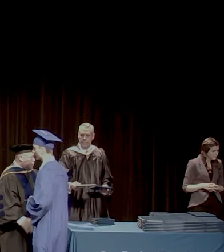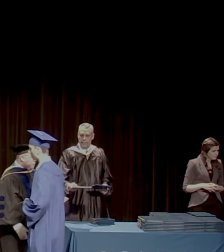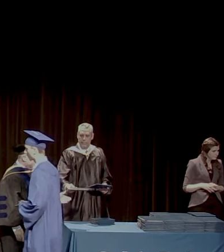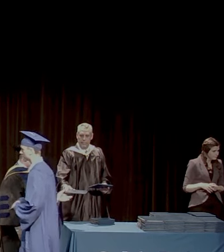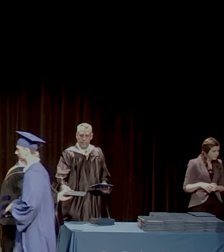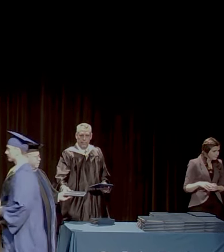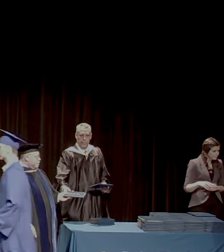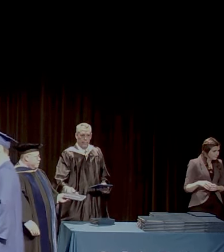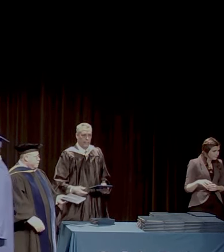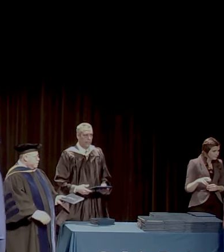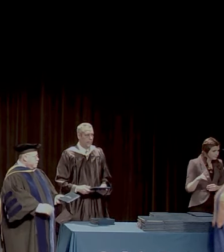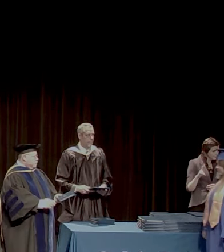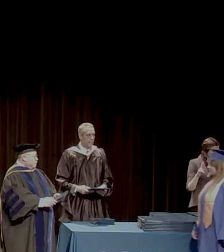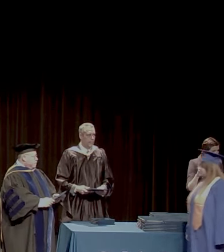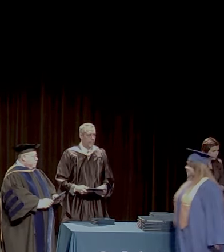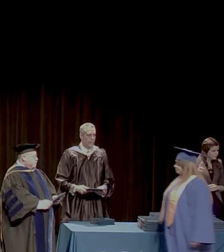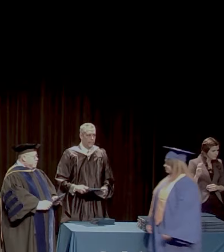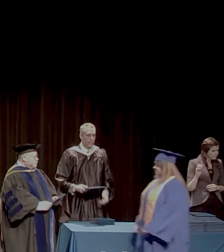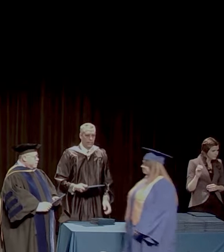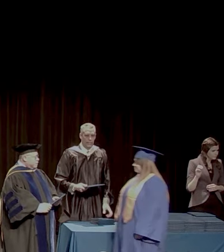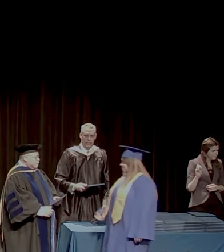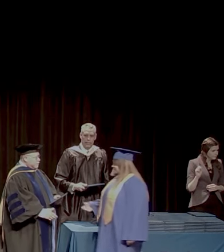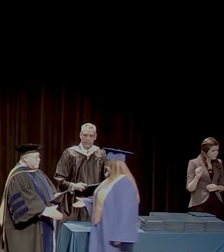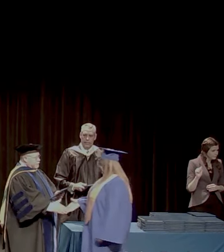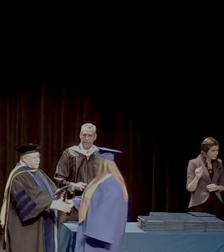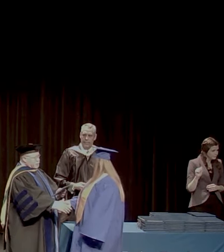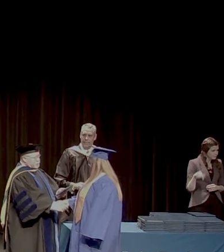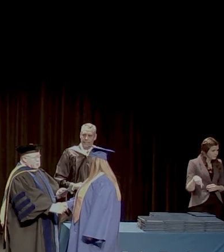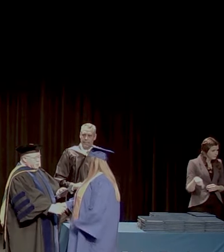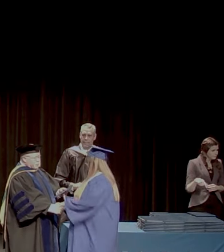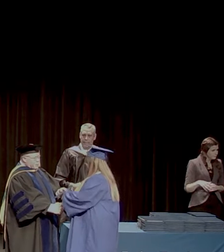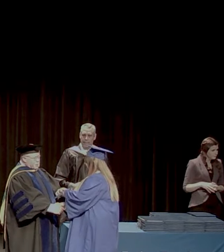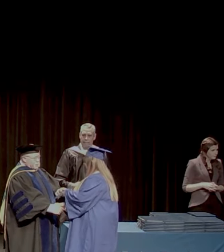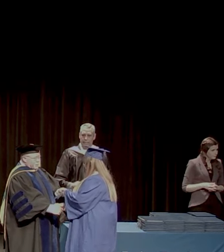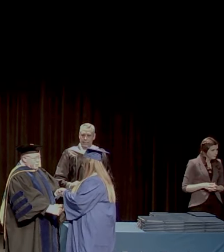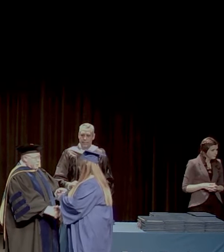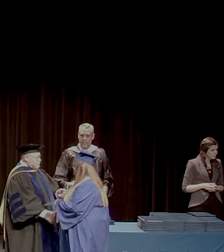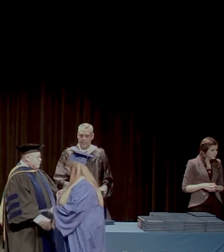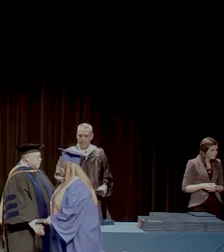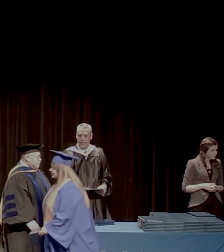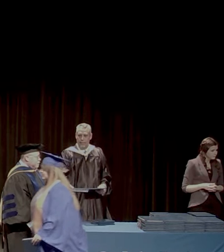Rosa Quiros, Associate in Applied Science, Simulation Technology.